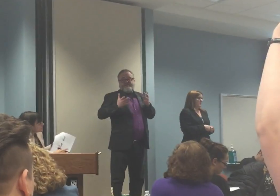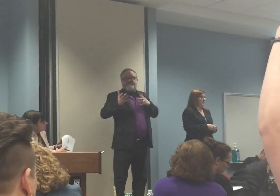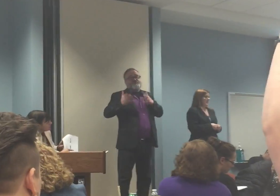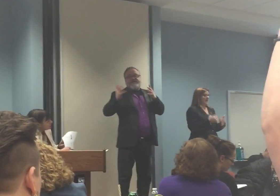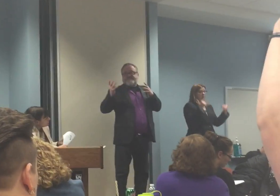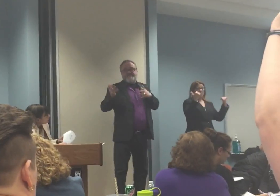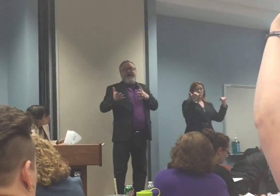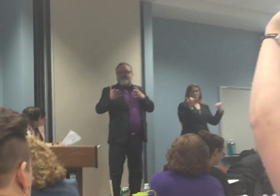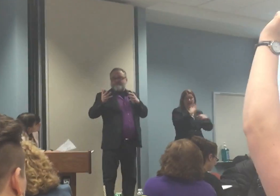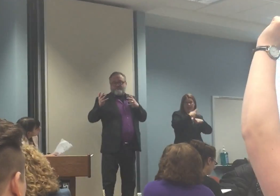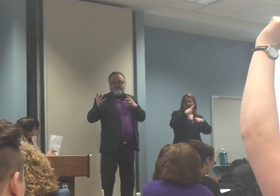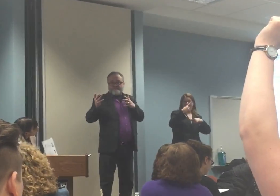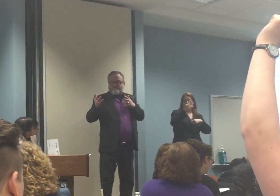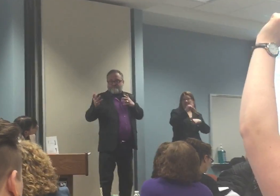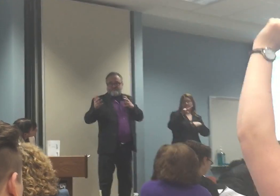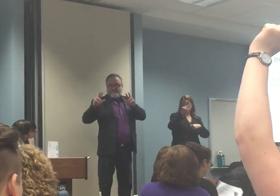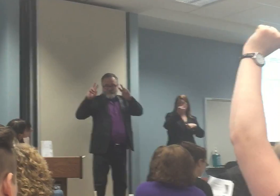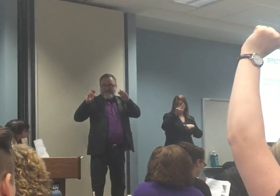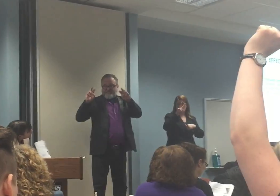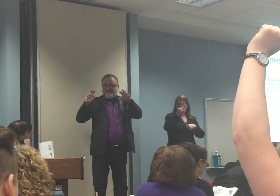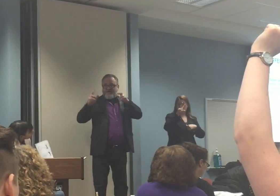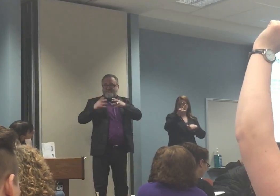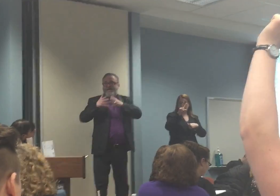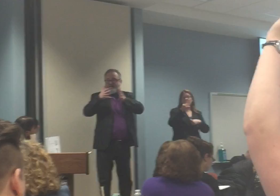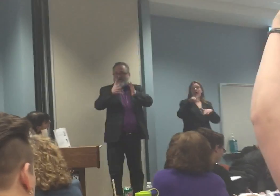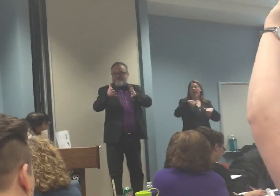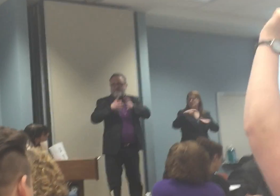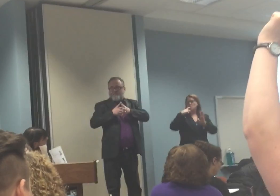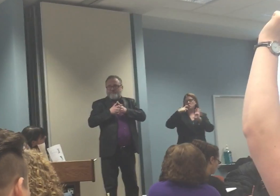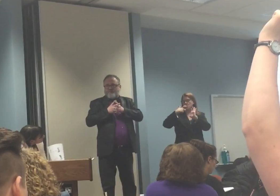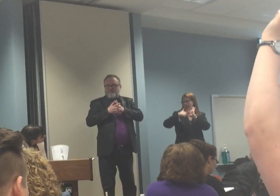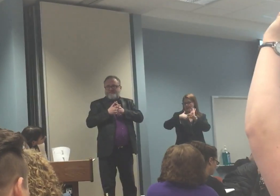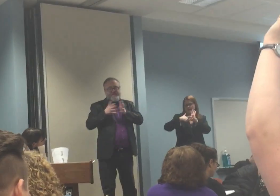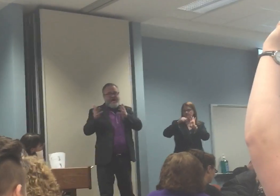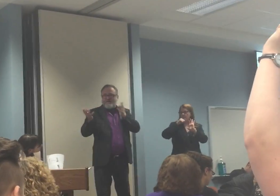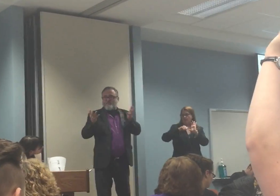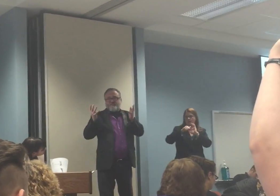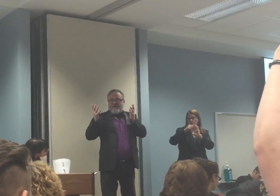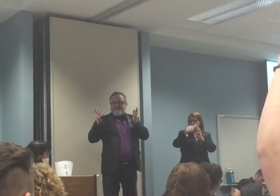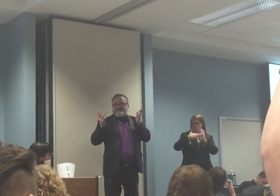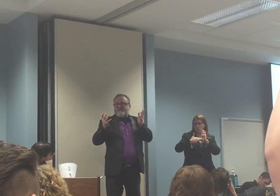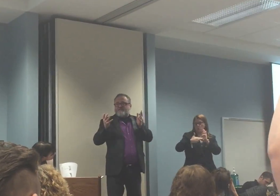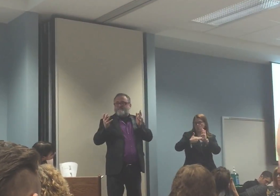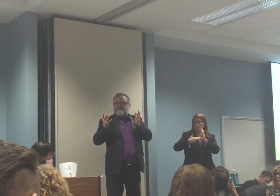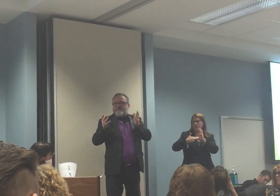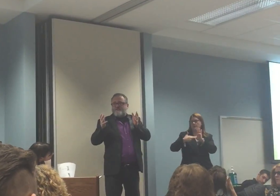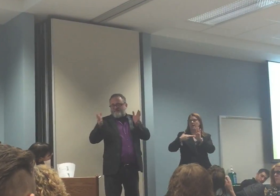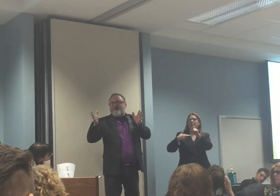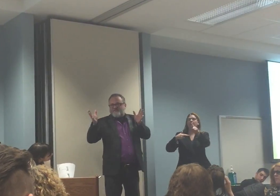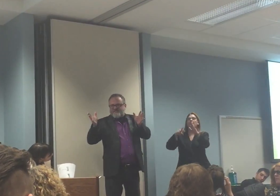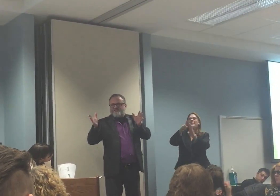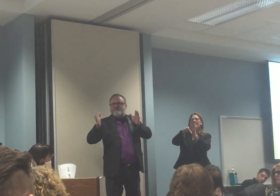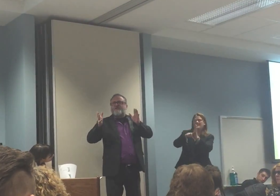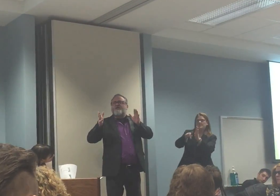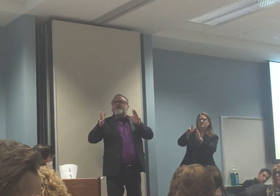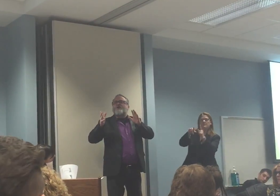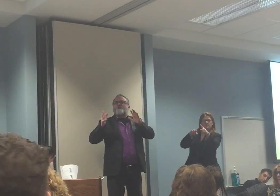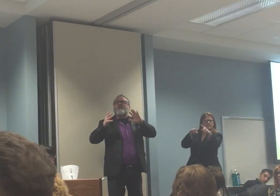to date, the division has not recognized that under the rule you cite. I'm not saying, under the